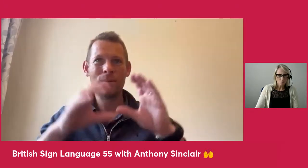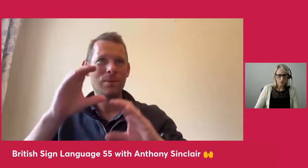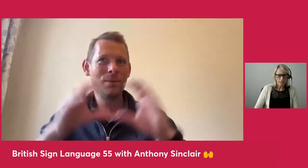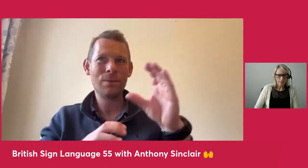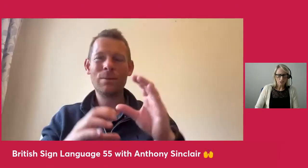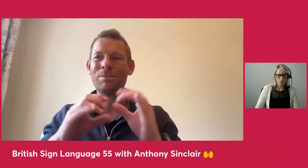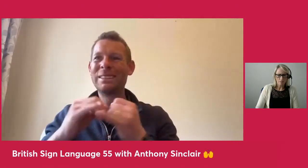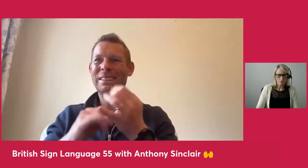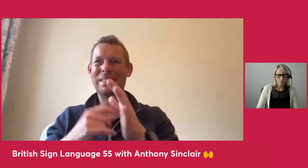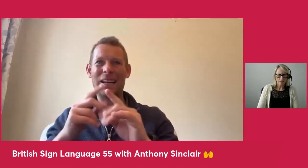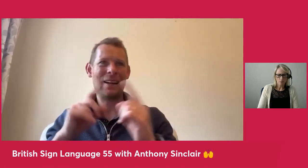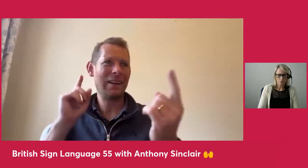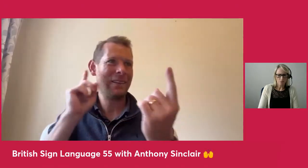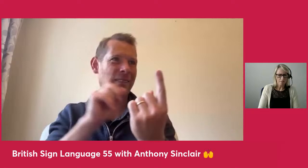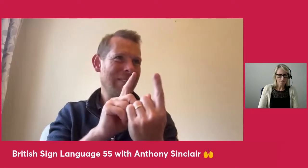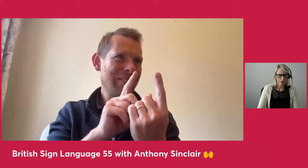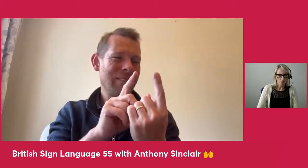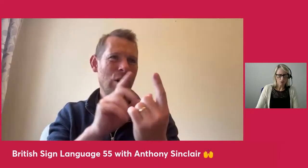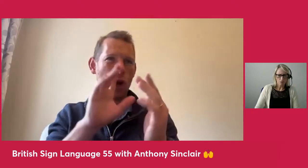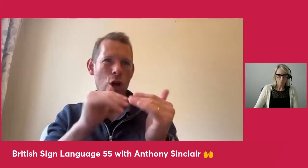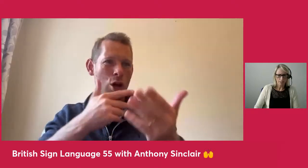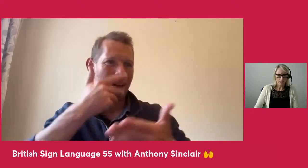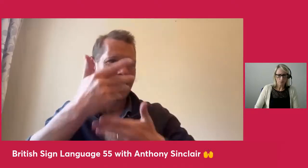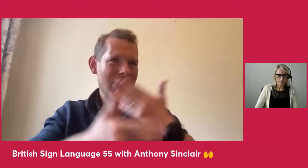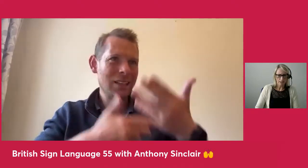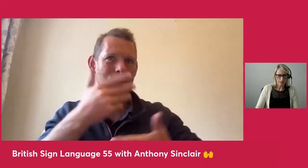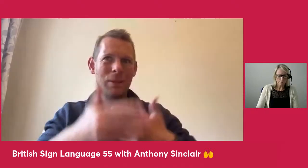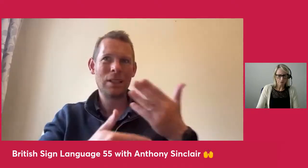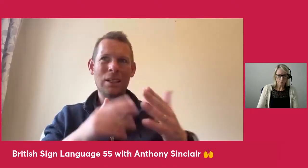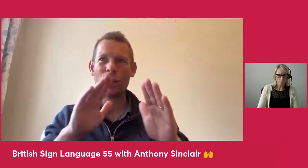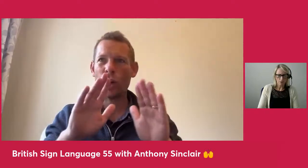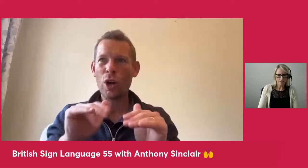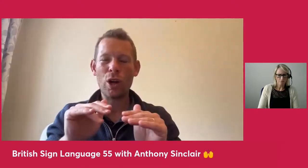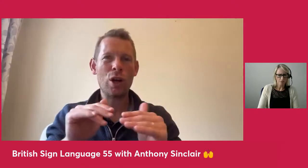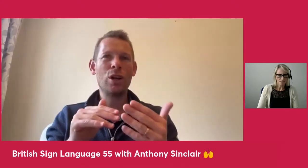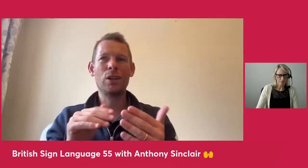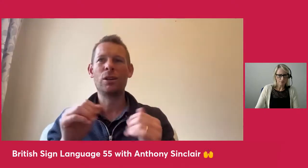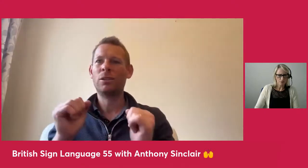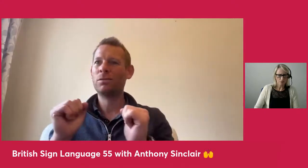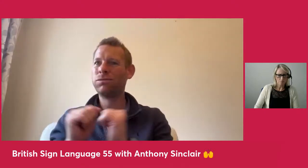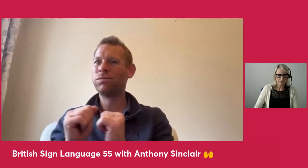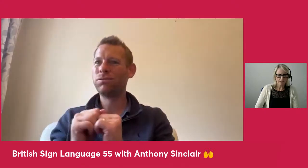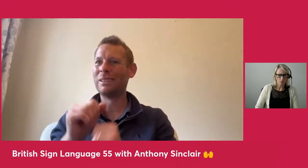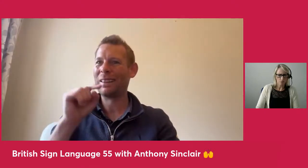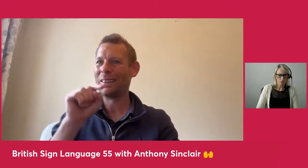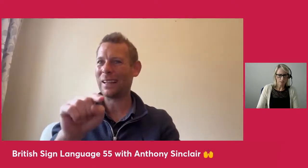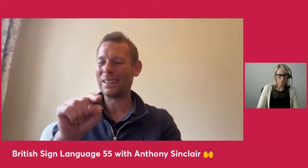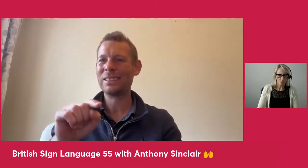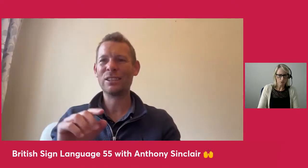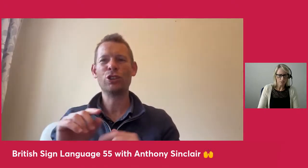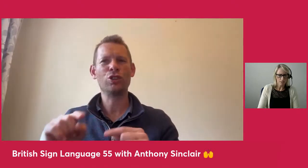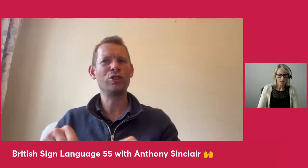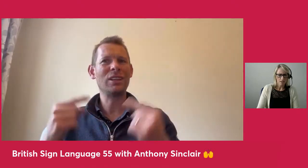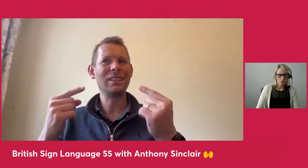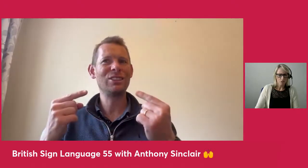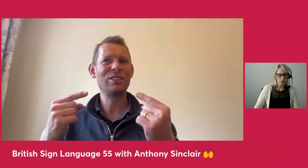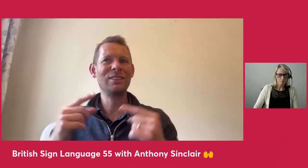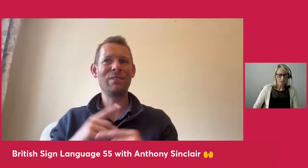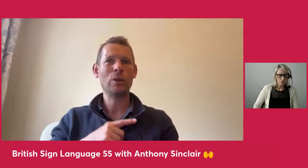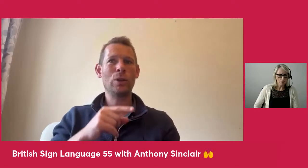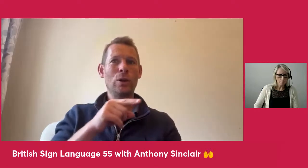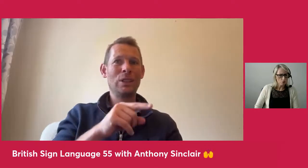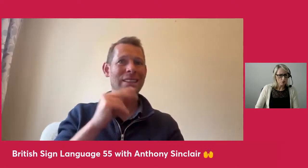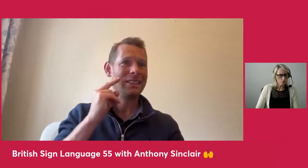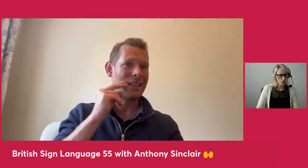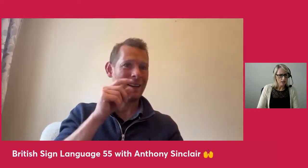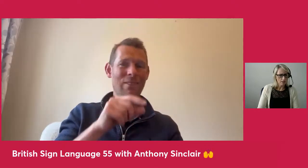little communication. It was very, very hard to communicate with staff. They would find it very difficult to communicate with the deaf person. So you can